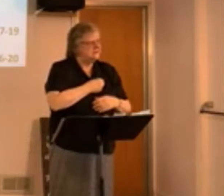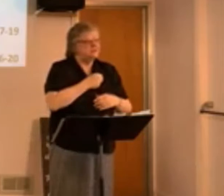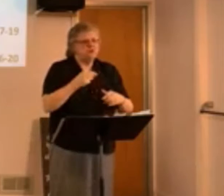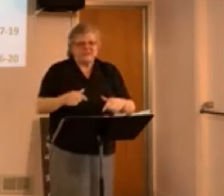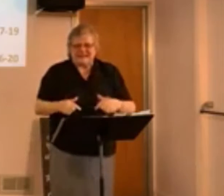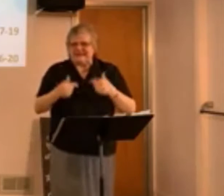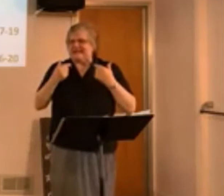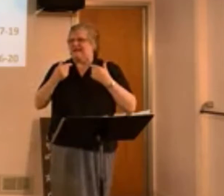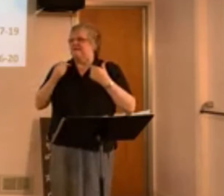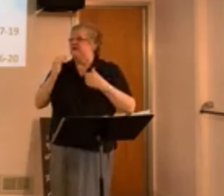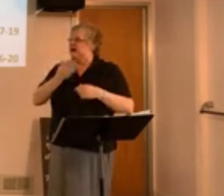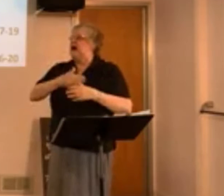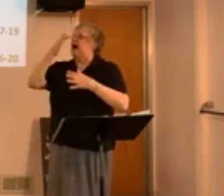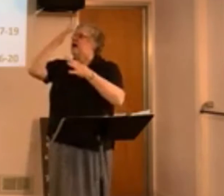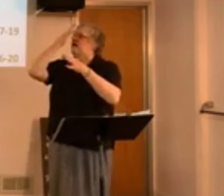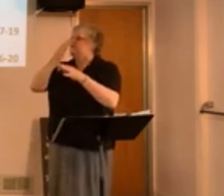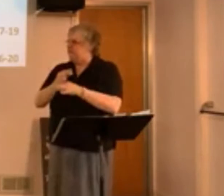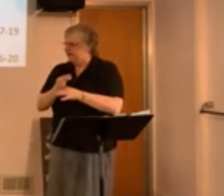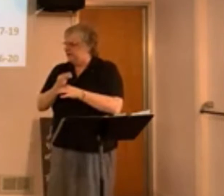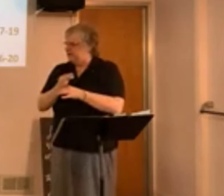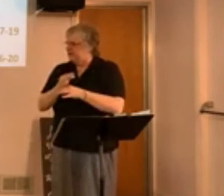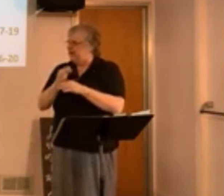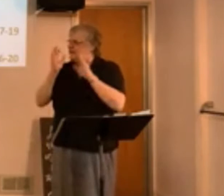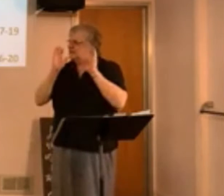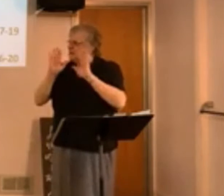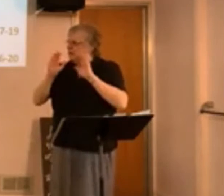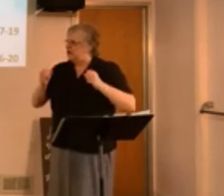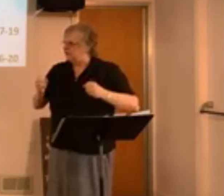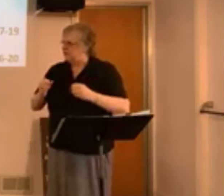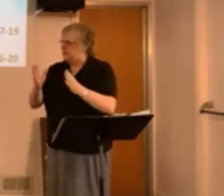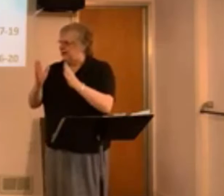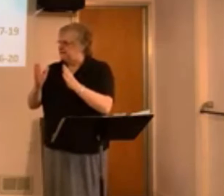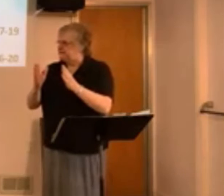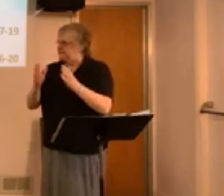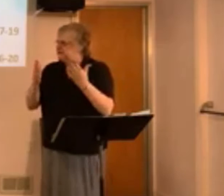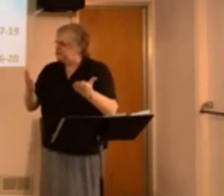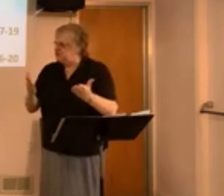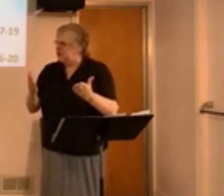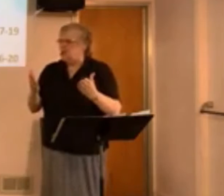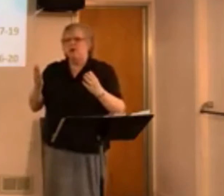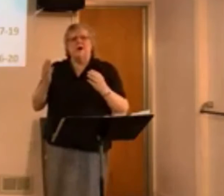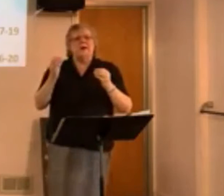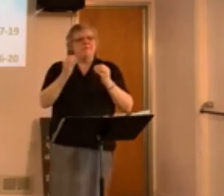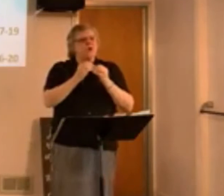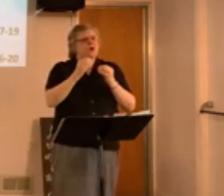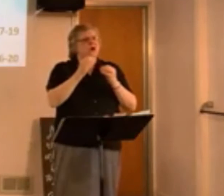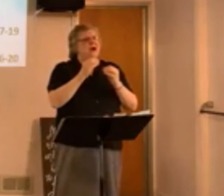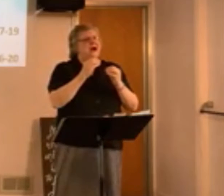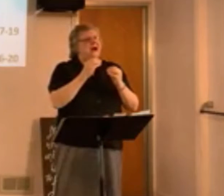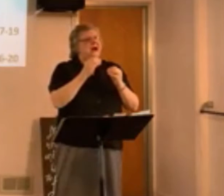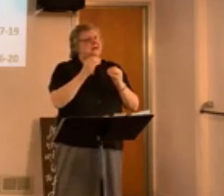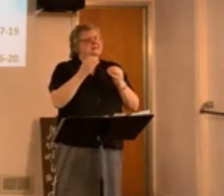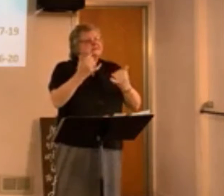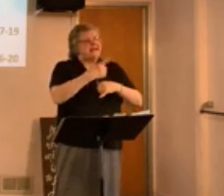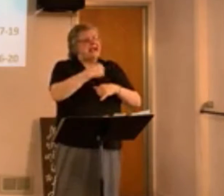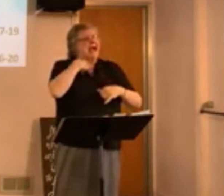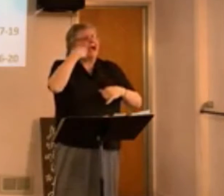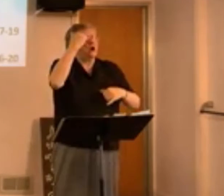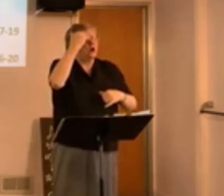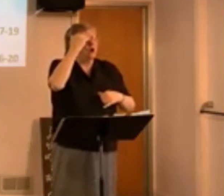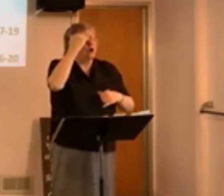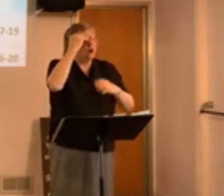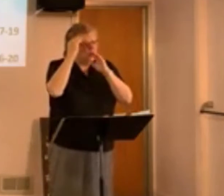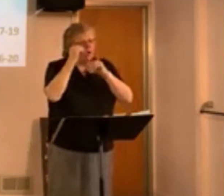practice, live out our faith in some wonderful ways. And so, more than anything else today, I hope you hear from